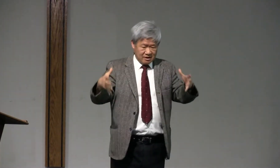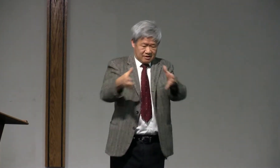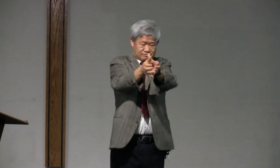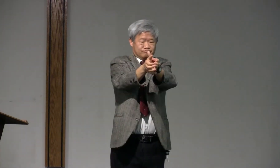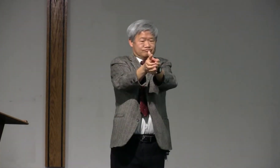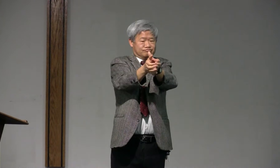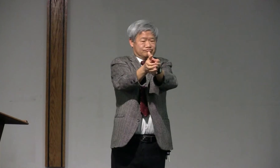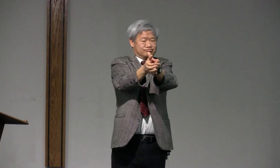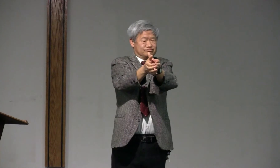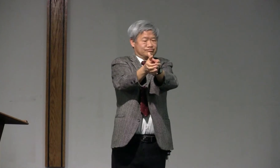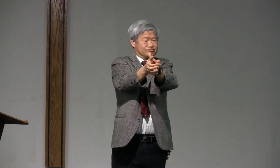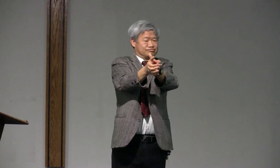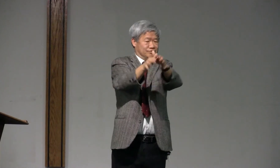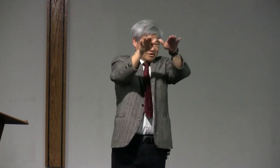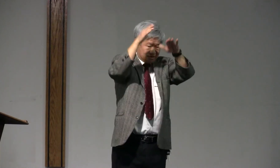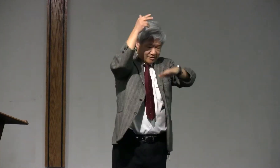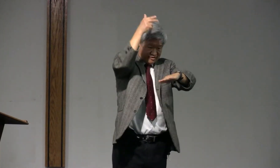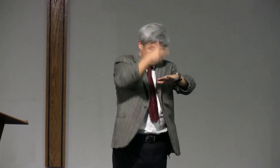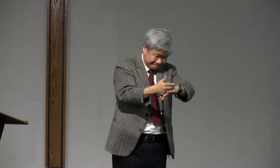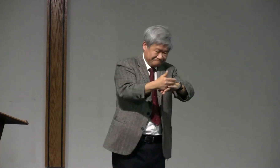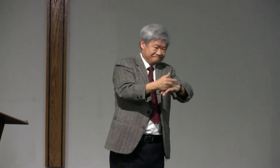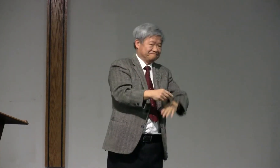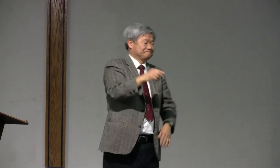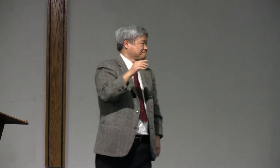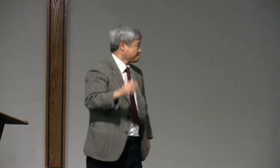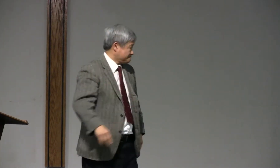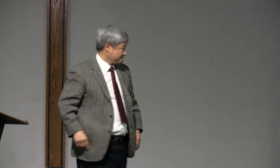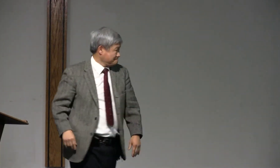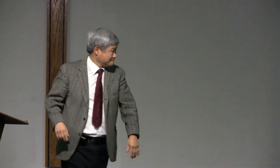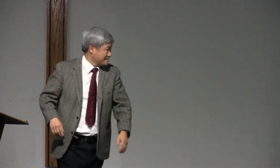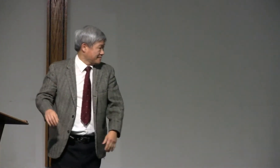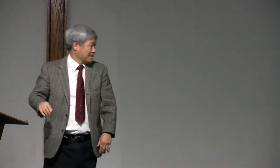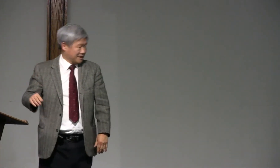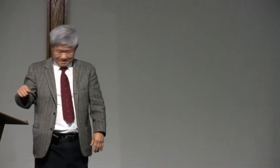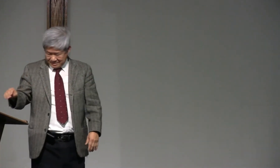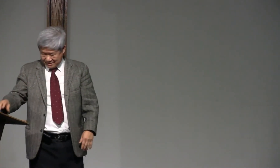So 8 people survived inside this ark.